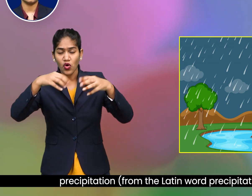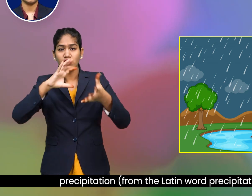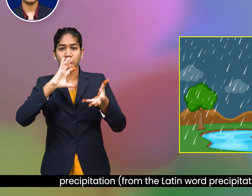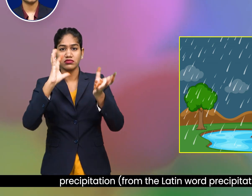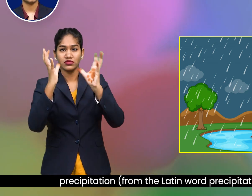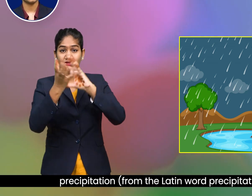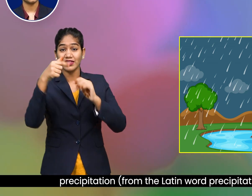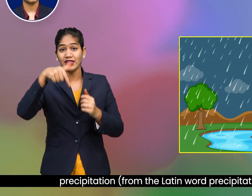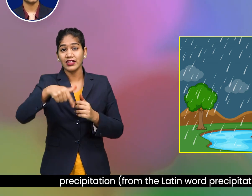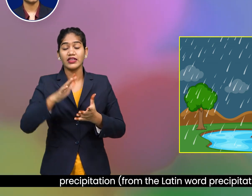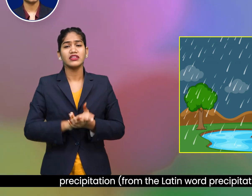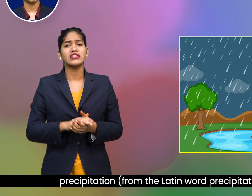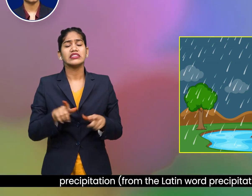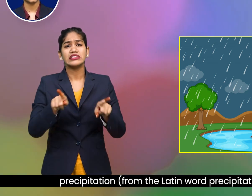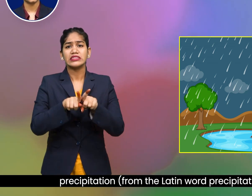precipitation.